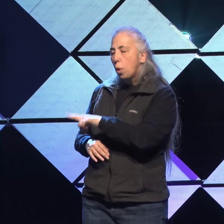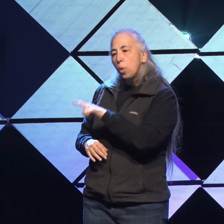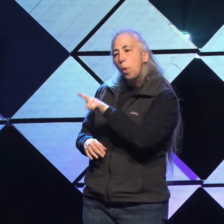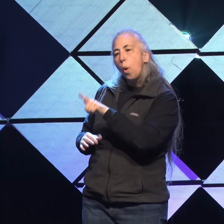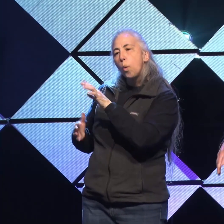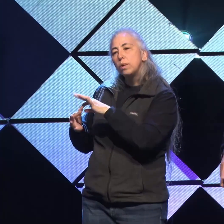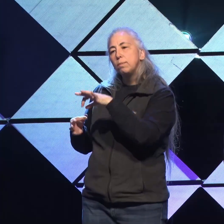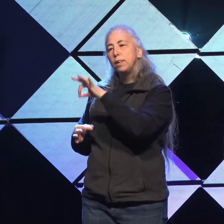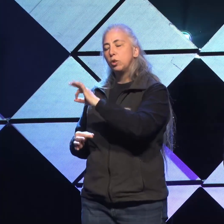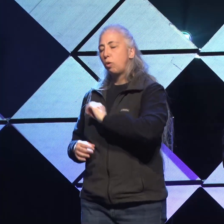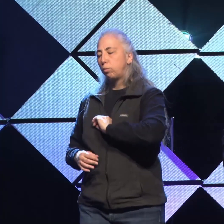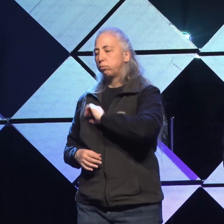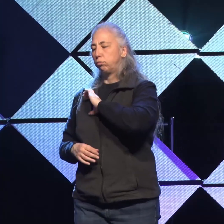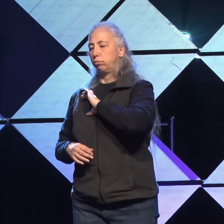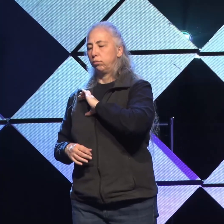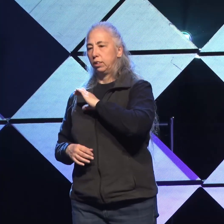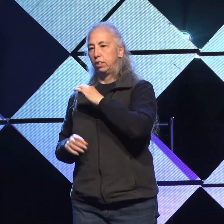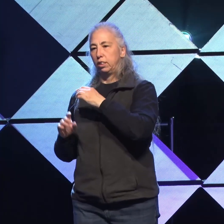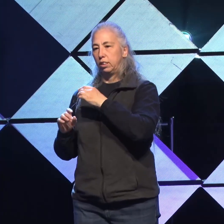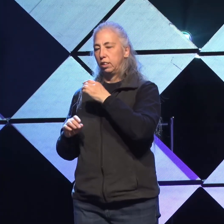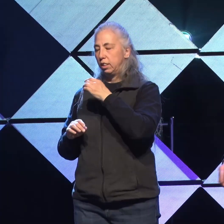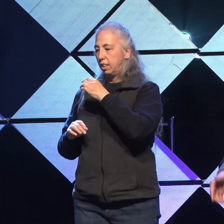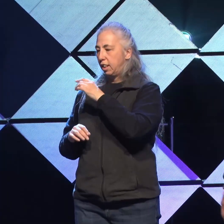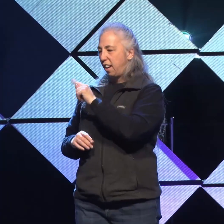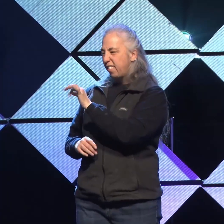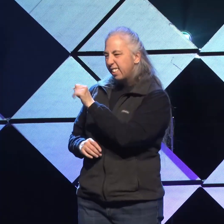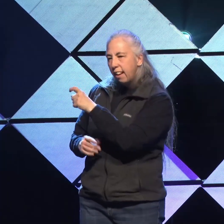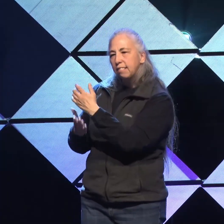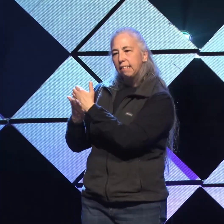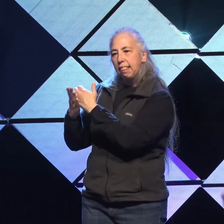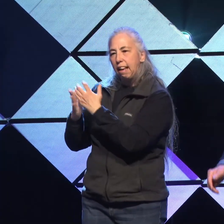the tax collector to make himself feel better.